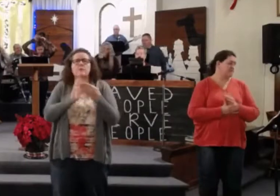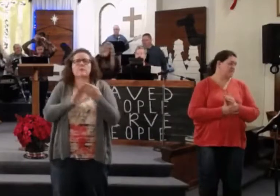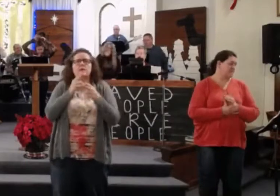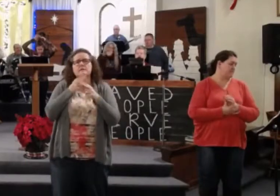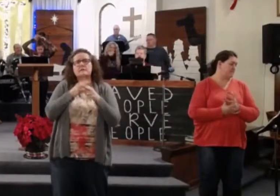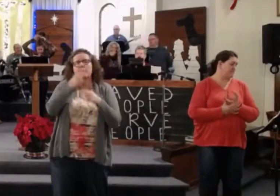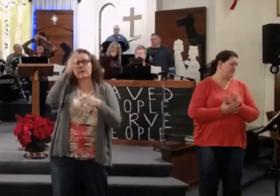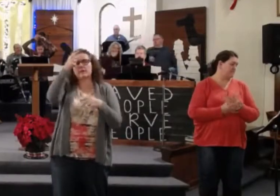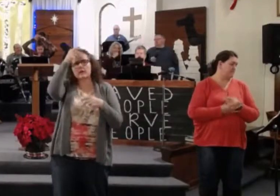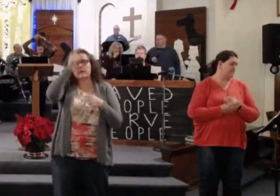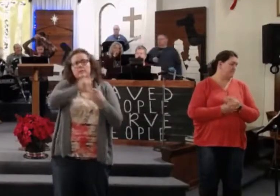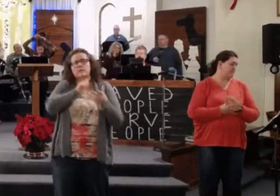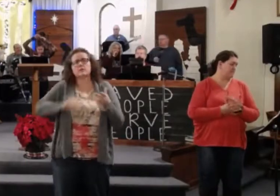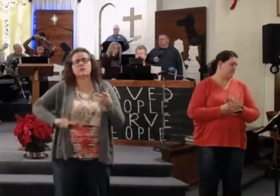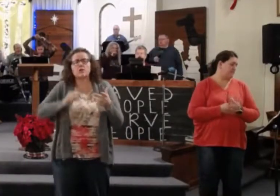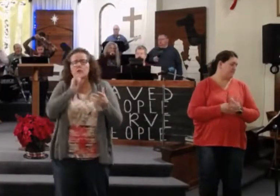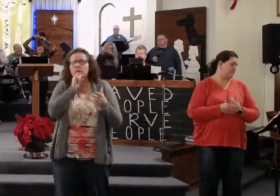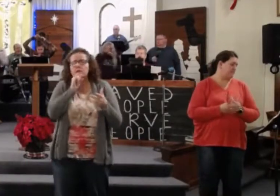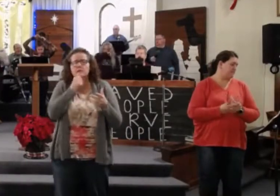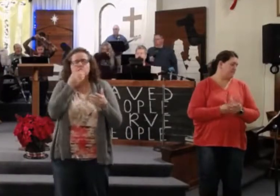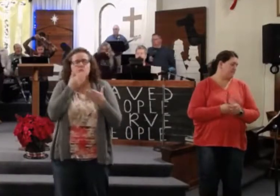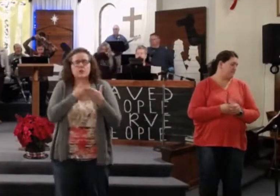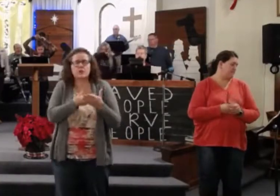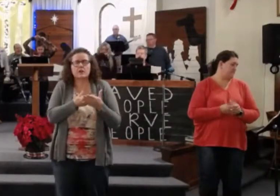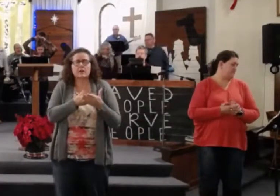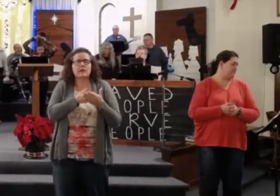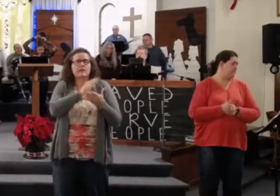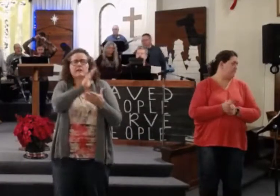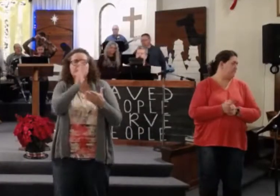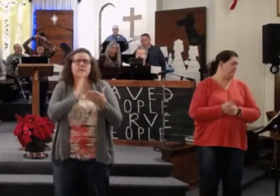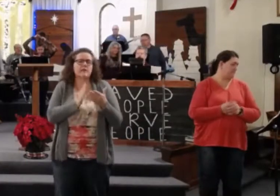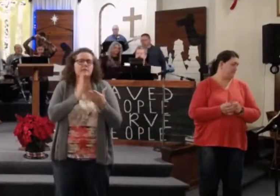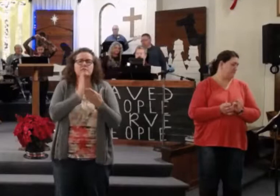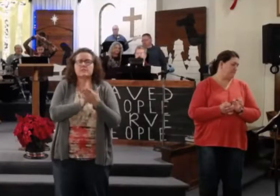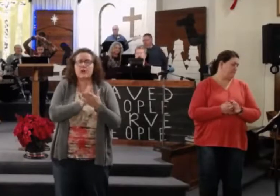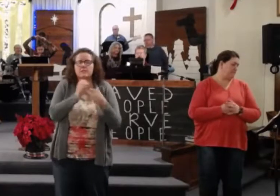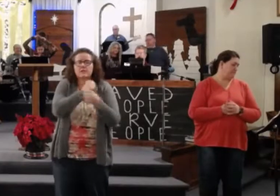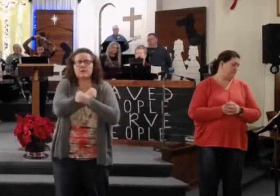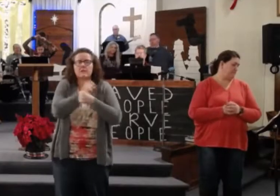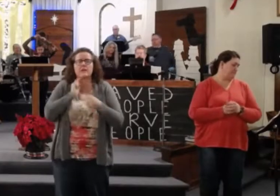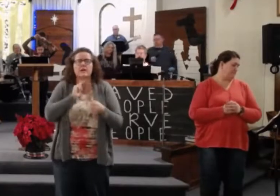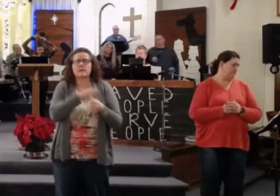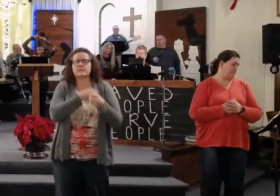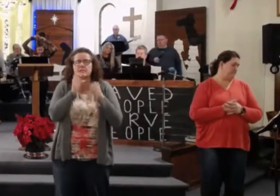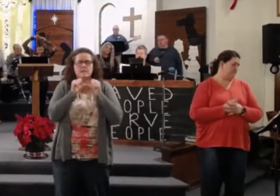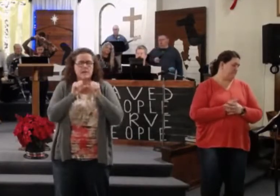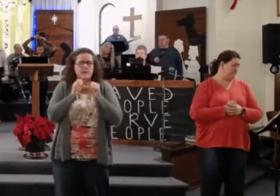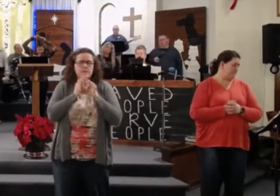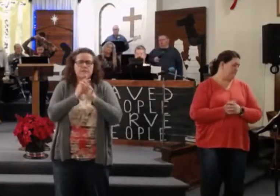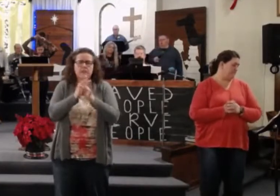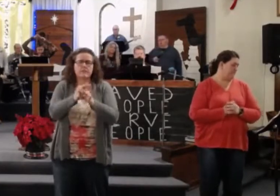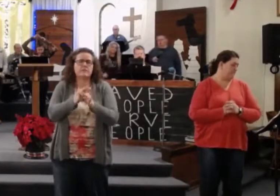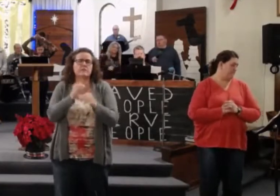good. His unfailing love continues forever, and his faithfulness continues to each